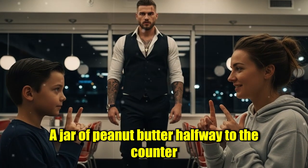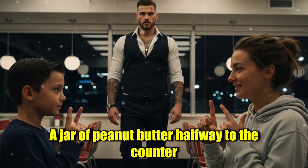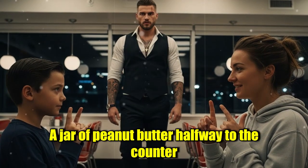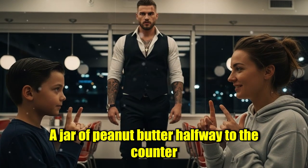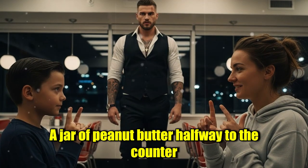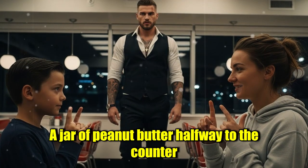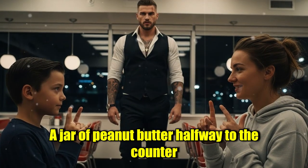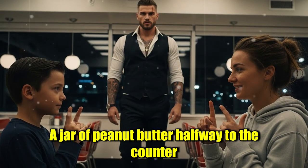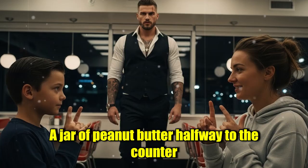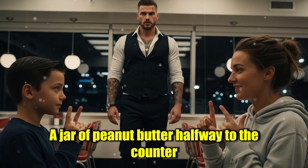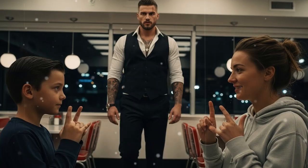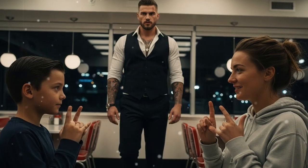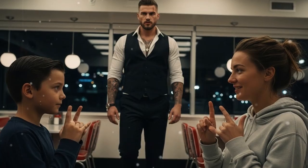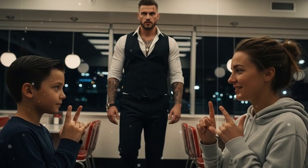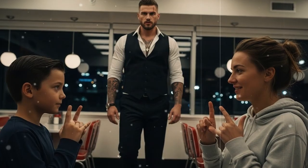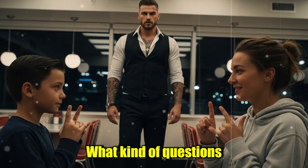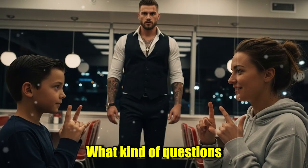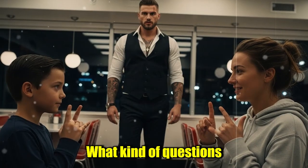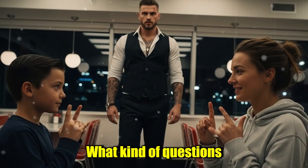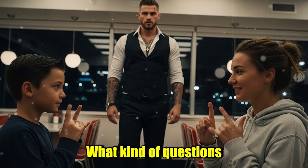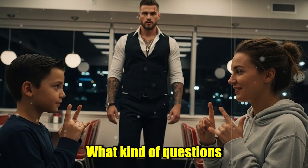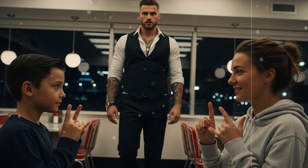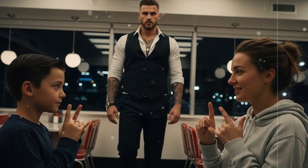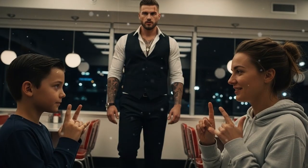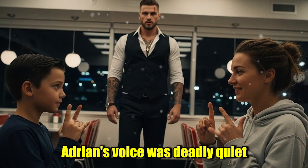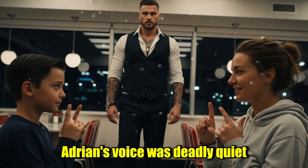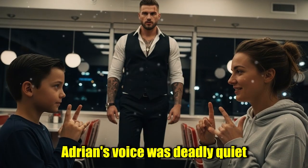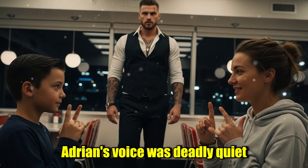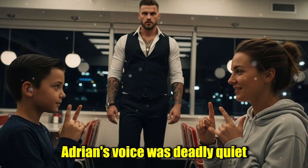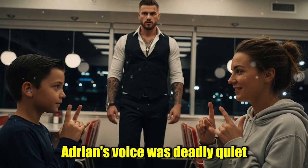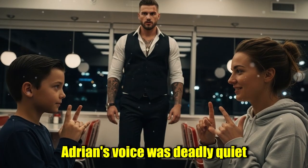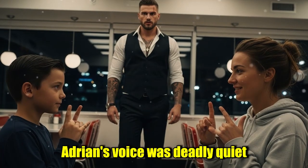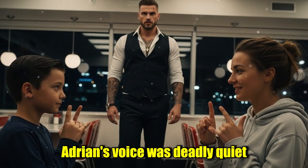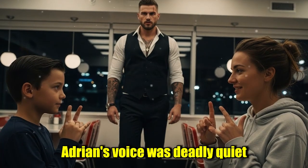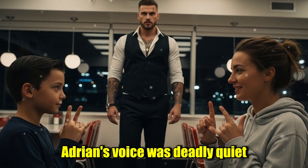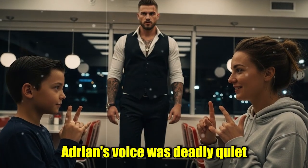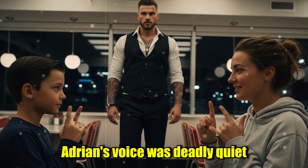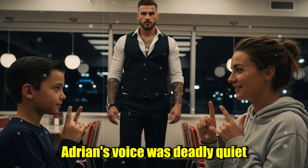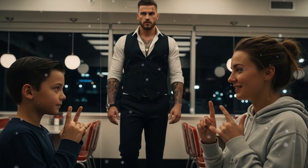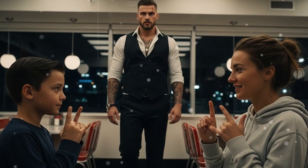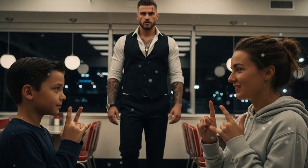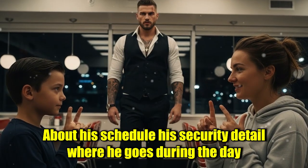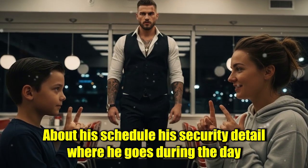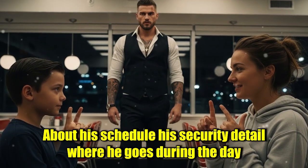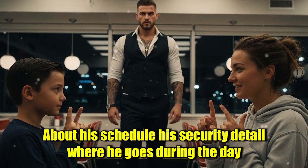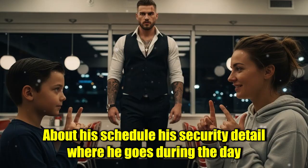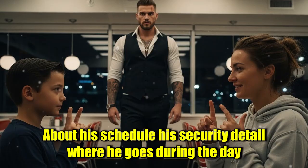peanut butter halfway to the counter. "What kind of questions?" Adrian's voice was deadly quiet. "About his schedule,